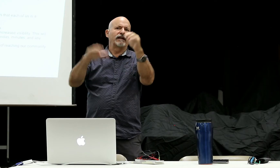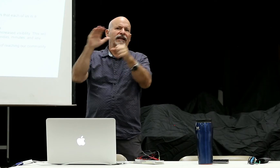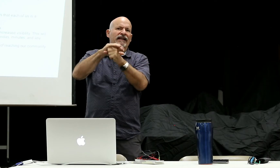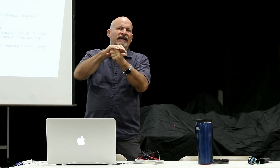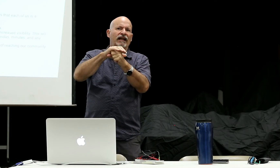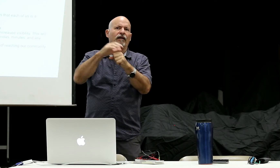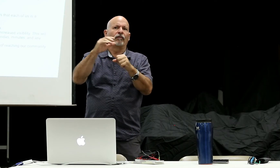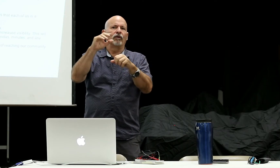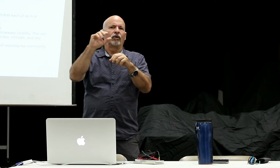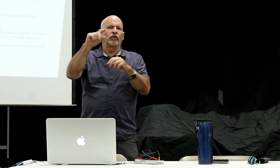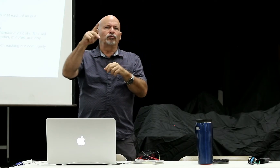It's very serious.